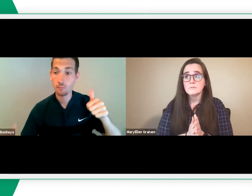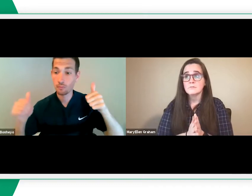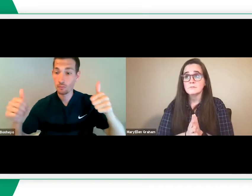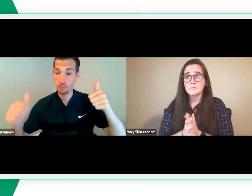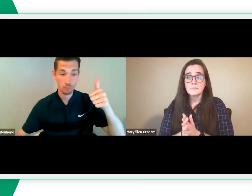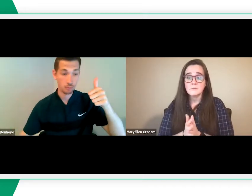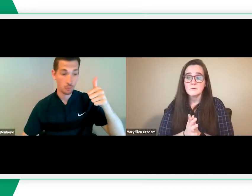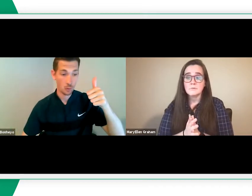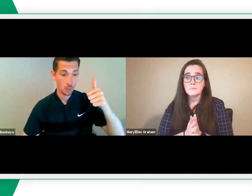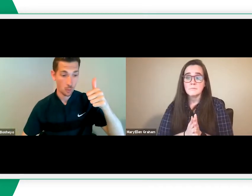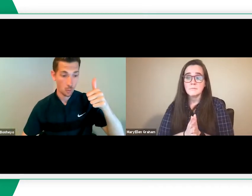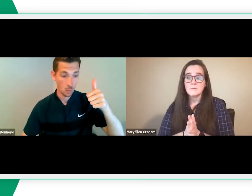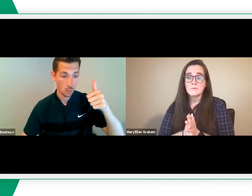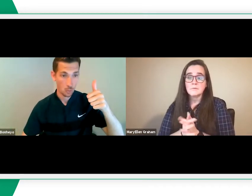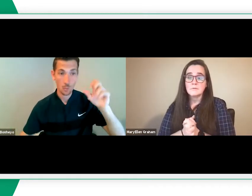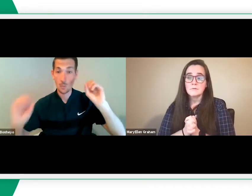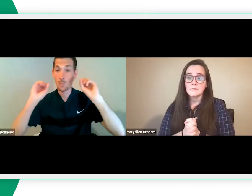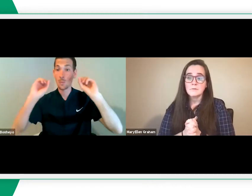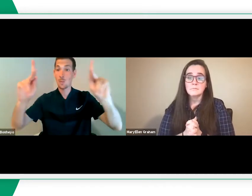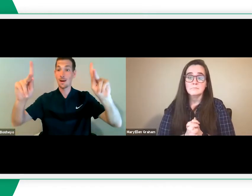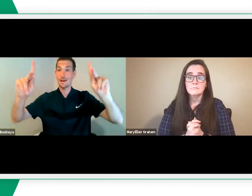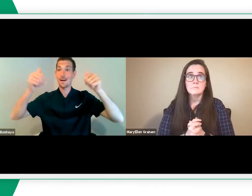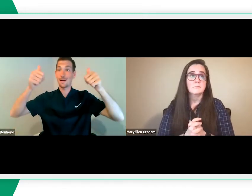Okay, it looks like we're Yep, just I'm about ready ready to to get get started. started. All right.